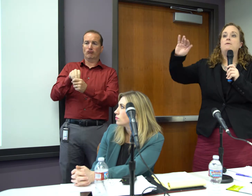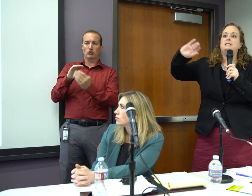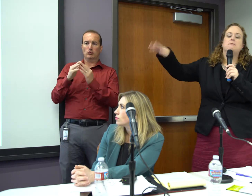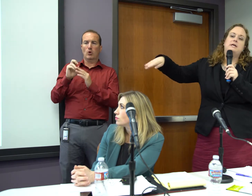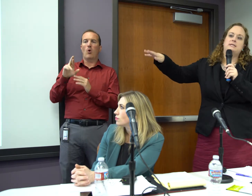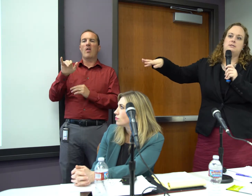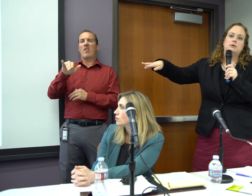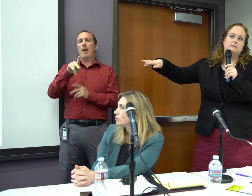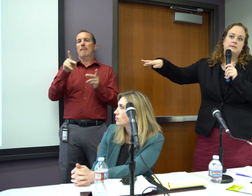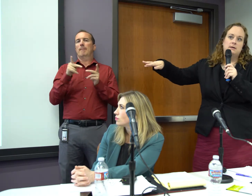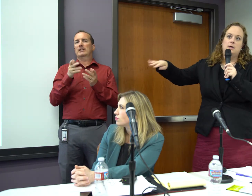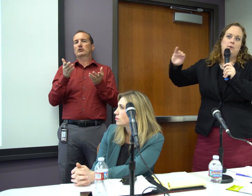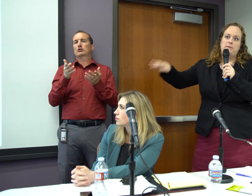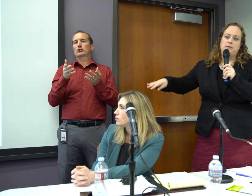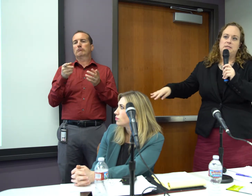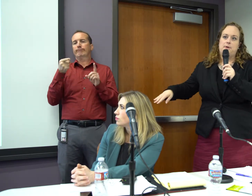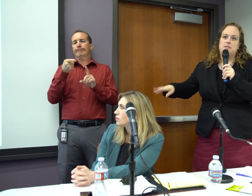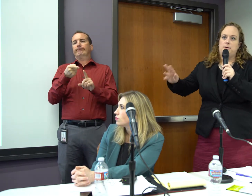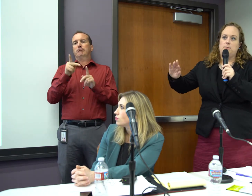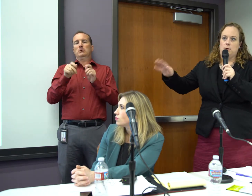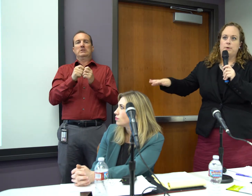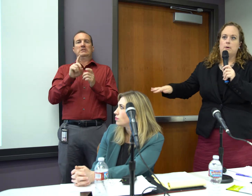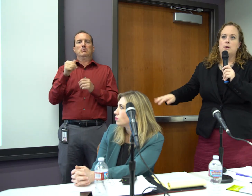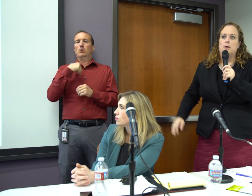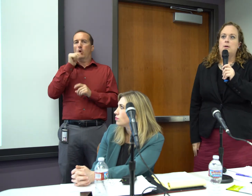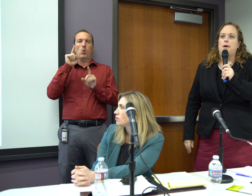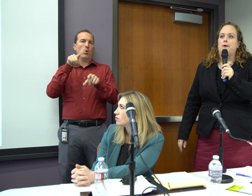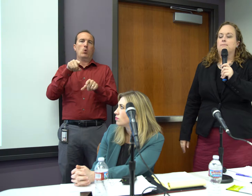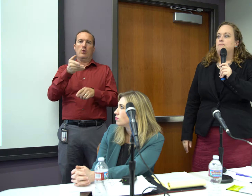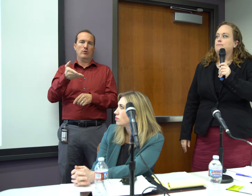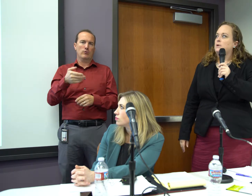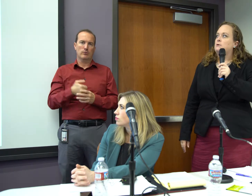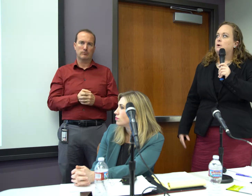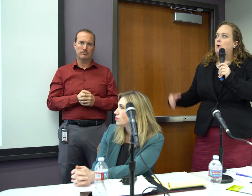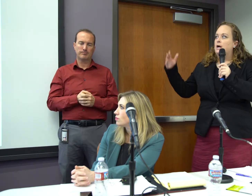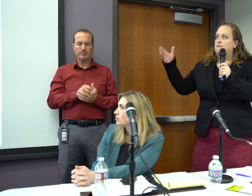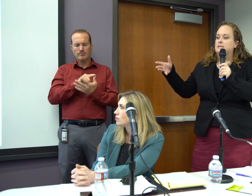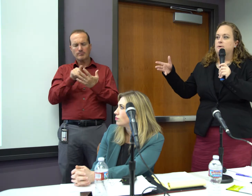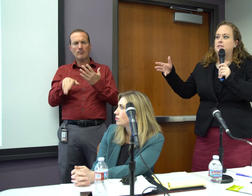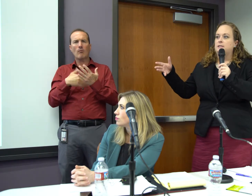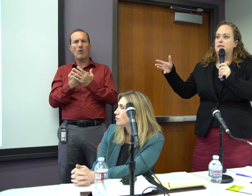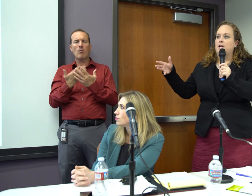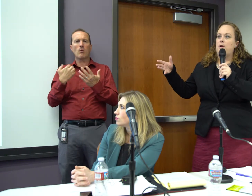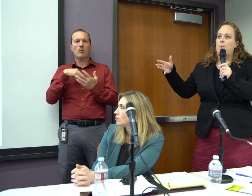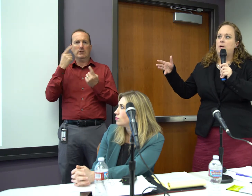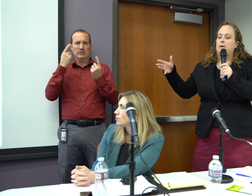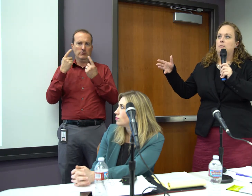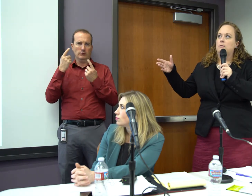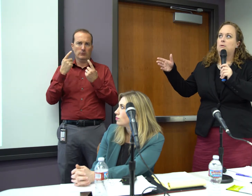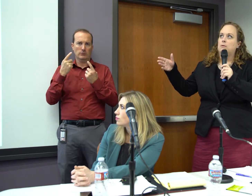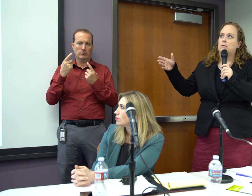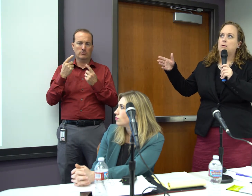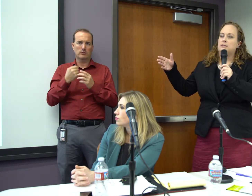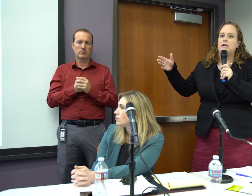is it, oh, that's the place that serves people with disabilities, we don't go there. And those are all kind of considerations to think about